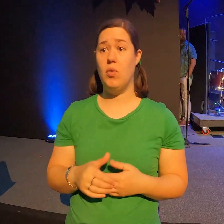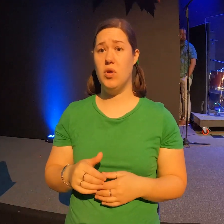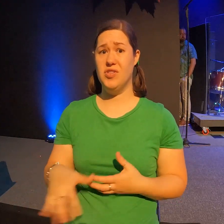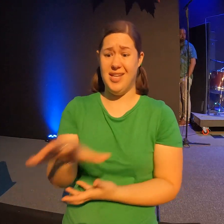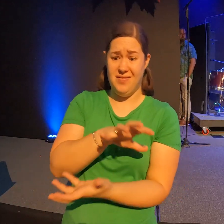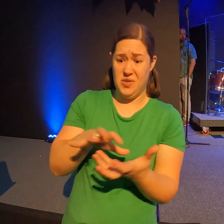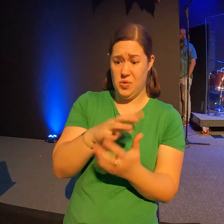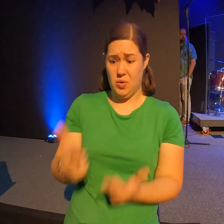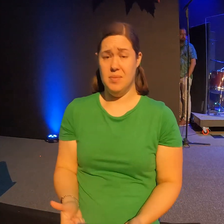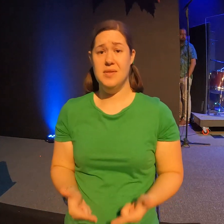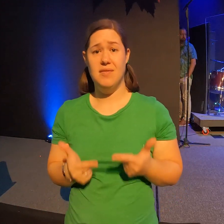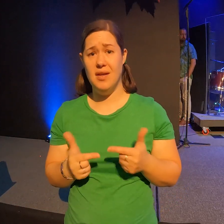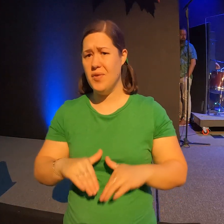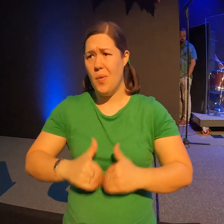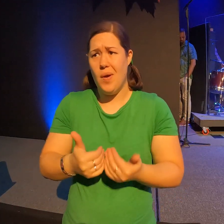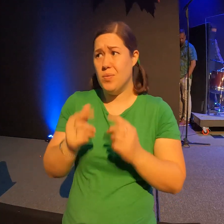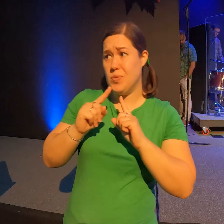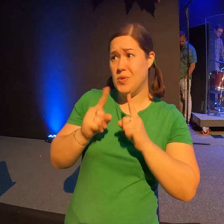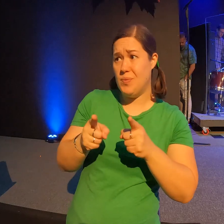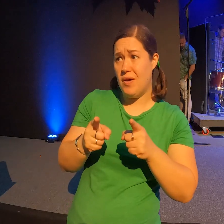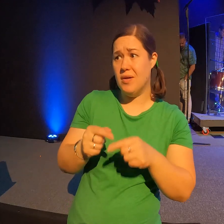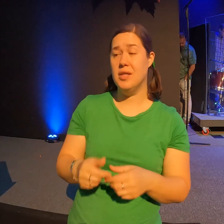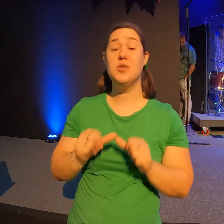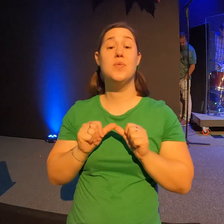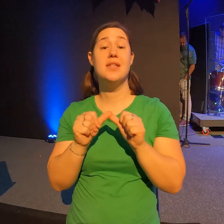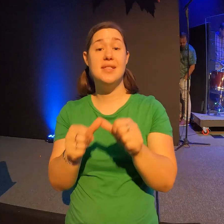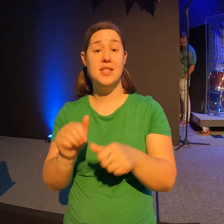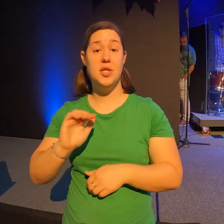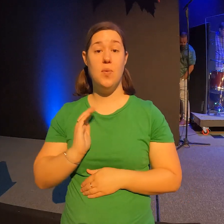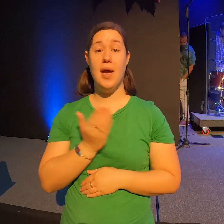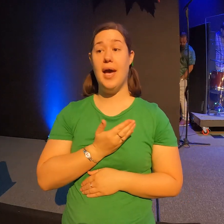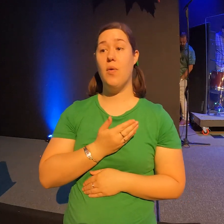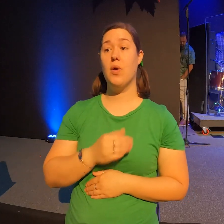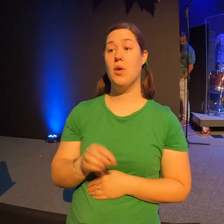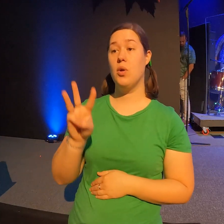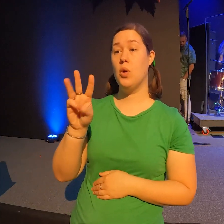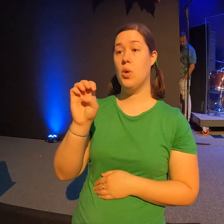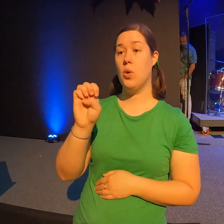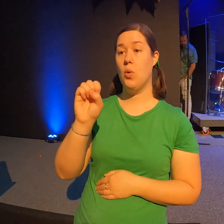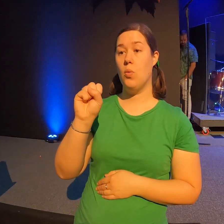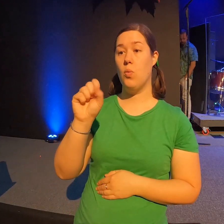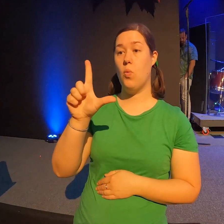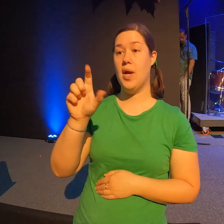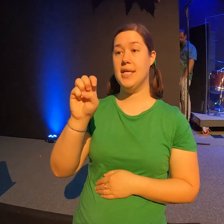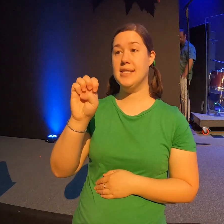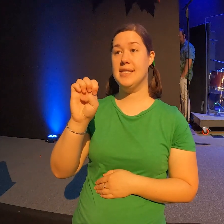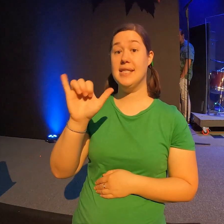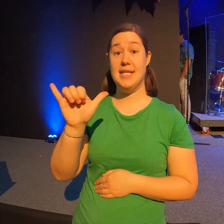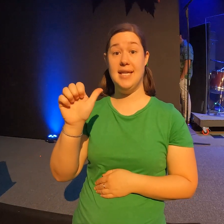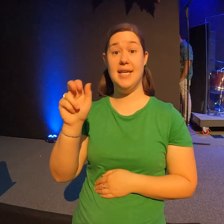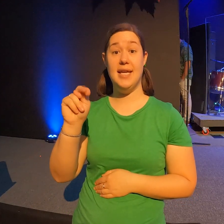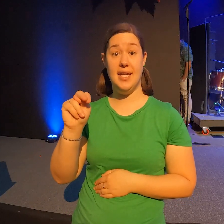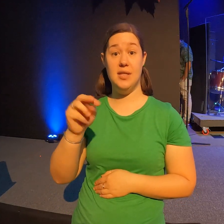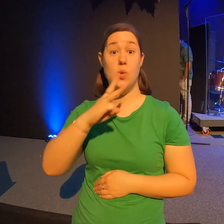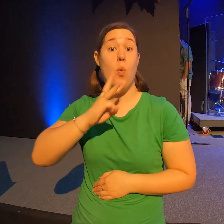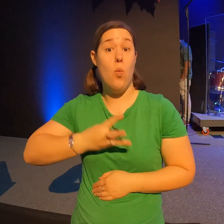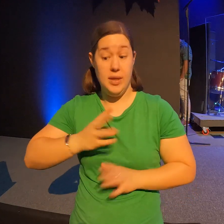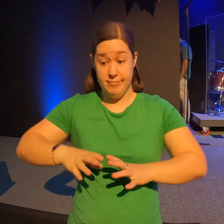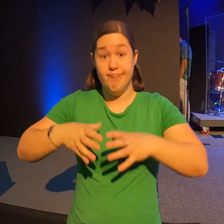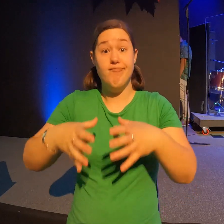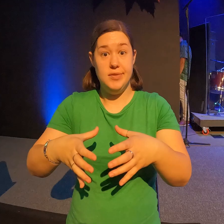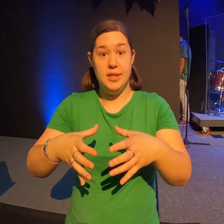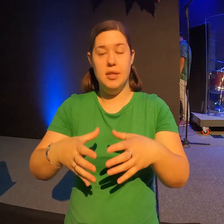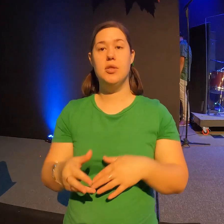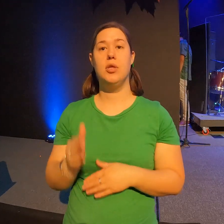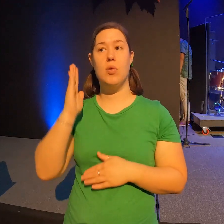Rooted series, and as we look at Serve Impactfully, Pastor Kim has a very impactful message for us. What does it mean to, as Jesus say,